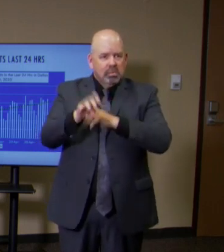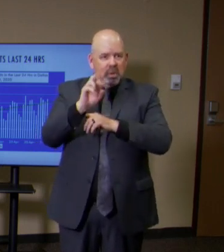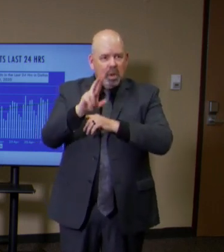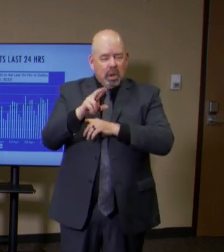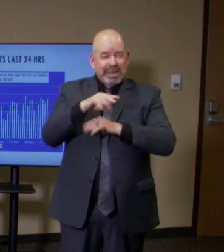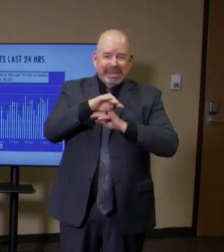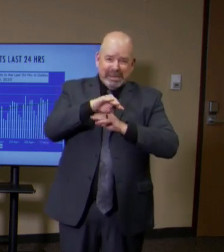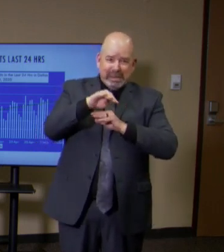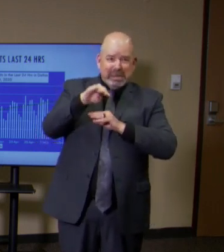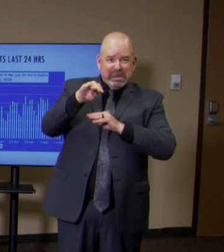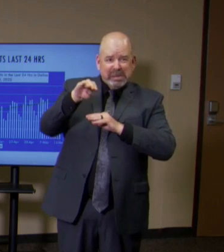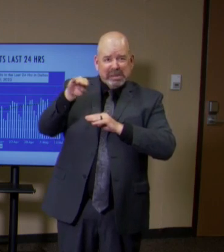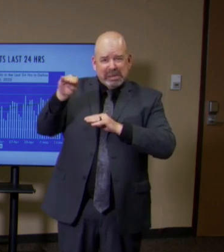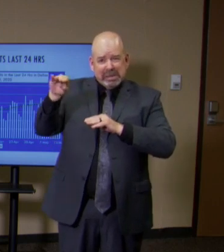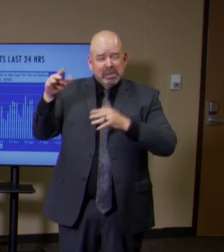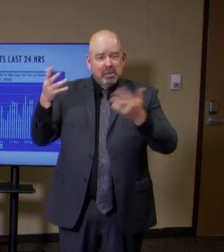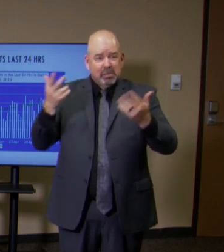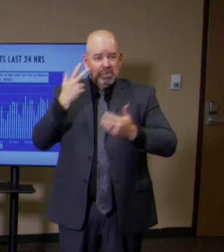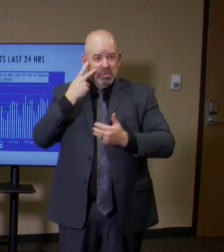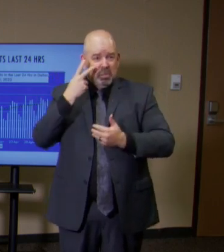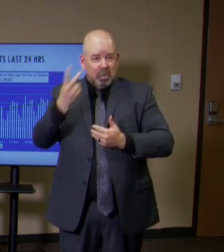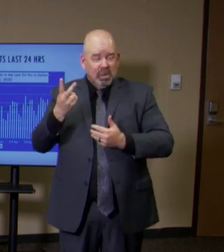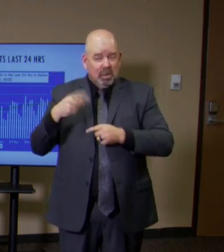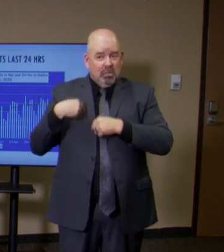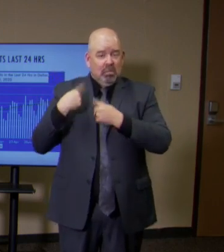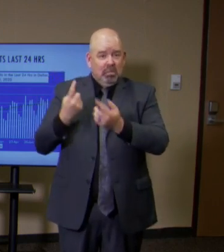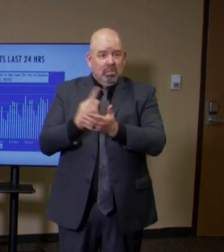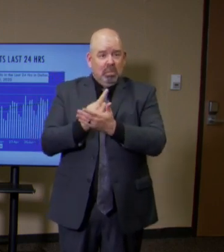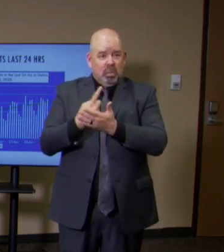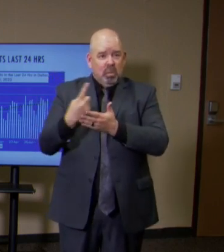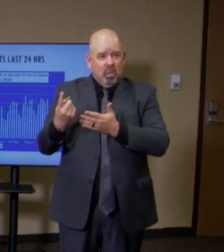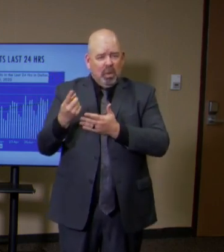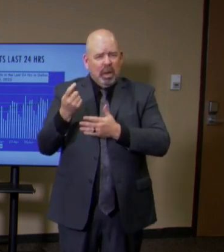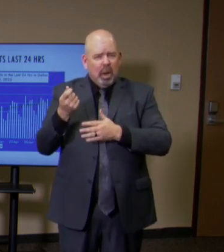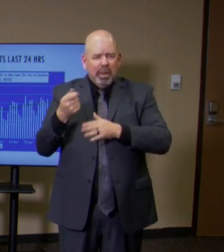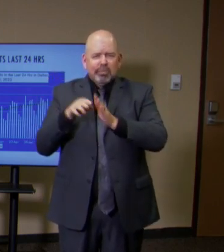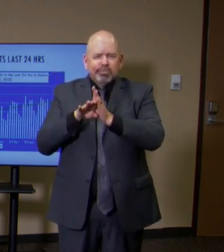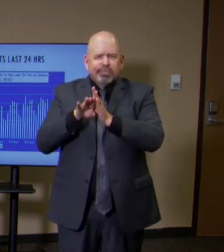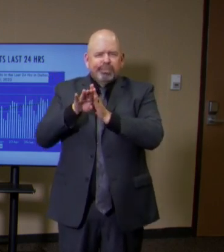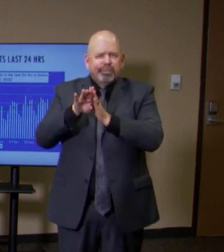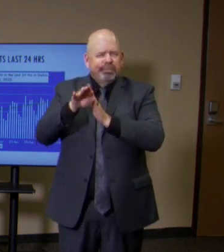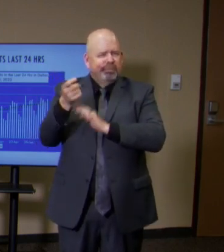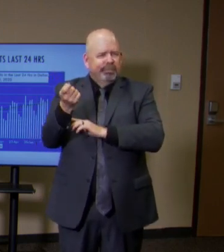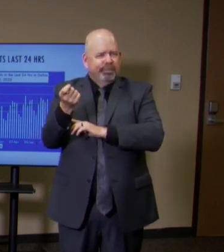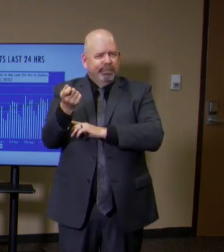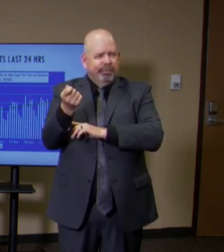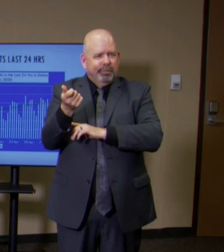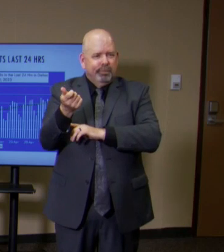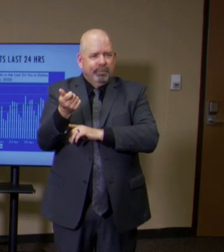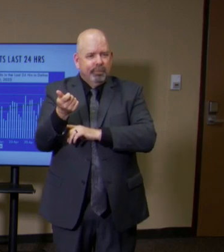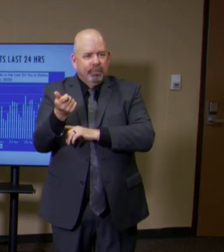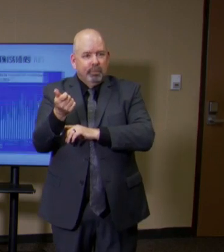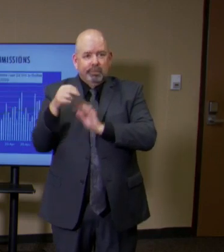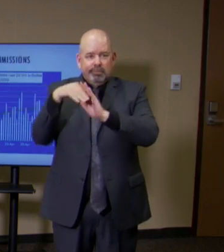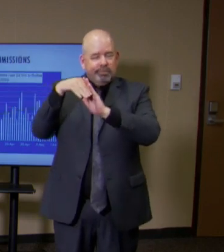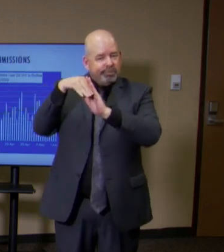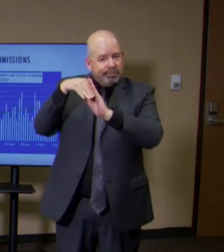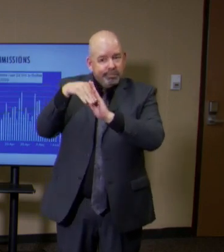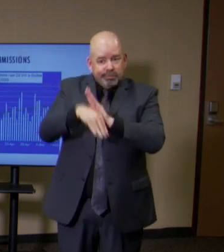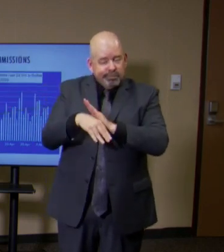weeks. Overall, slightly increasing trend since the start, but certainly no declines seen at this point.